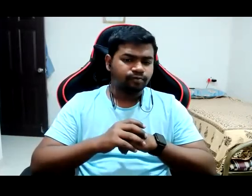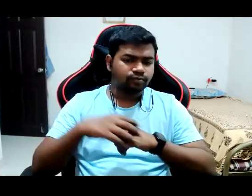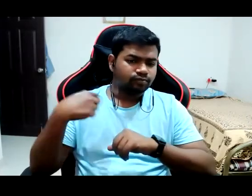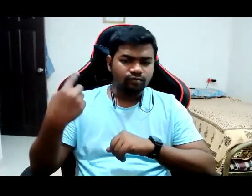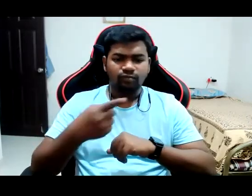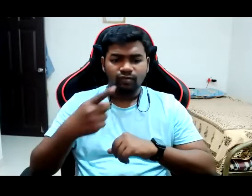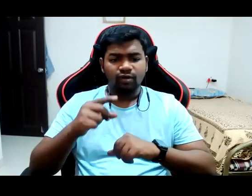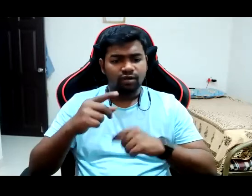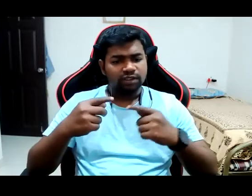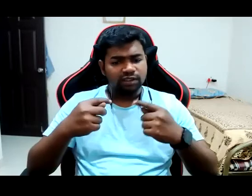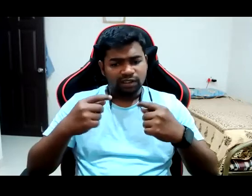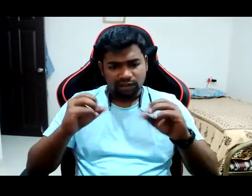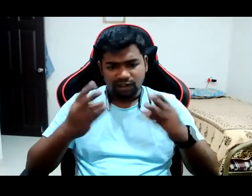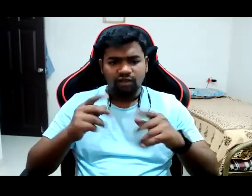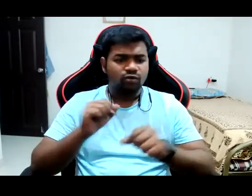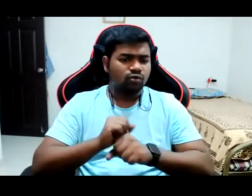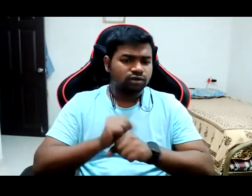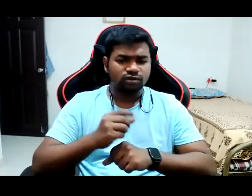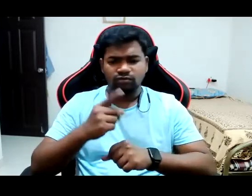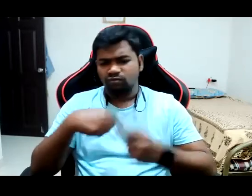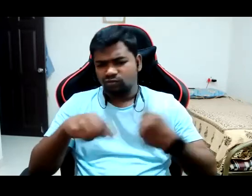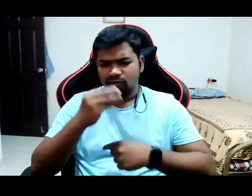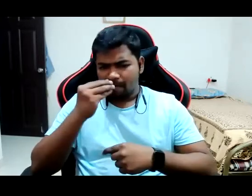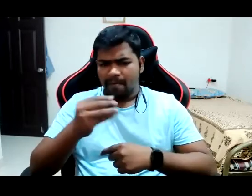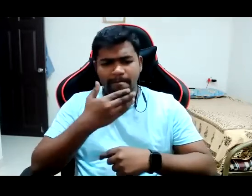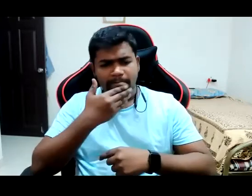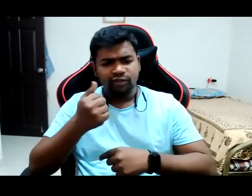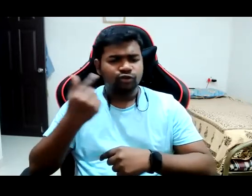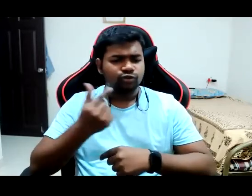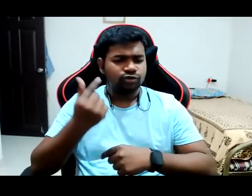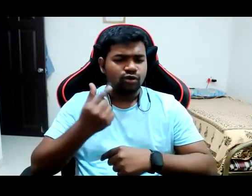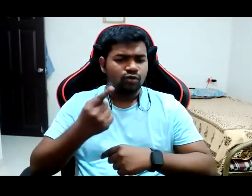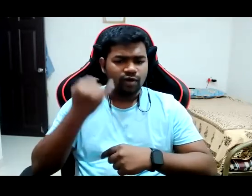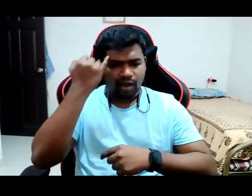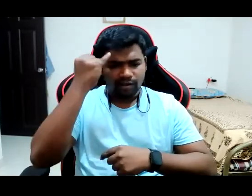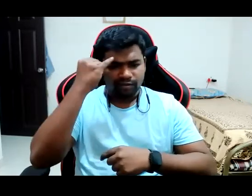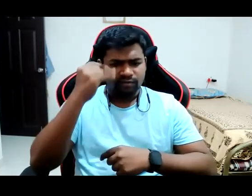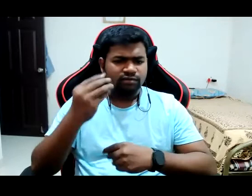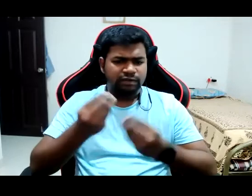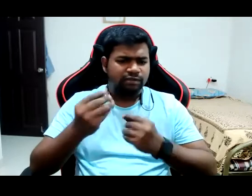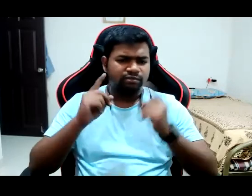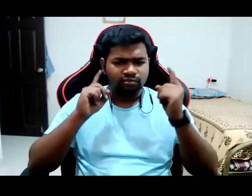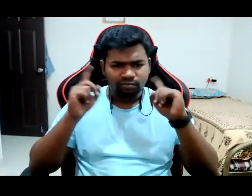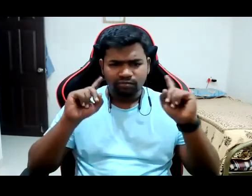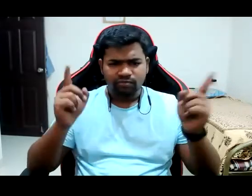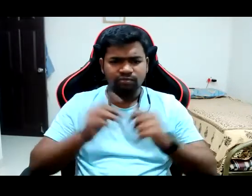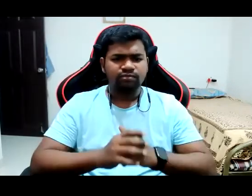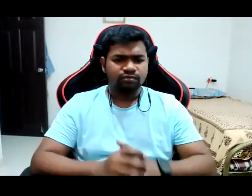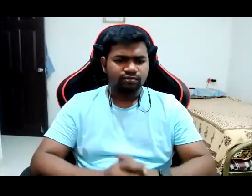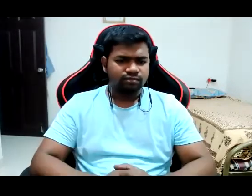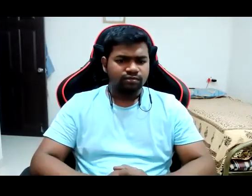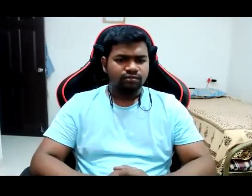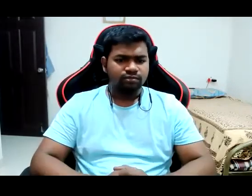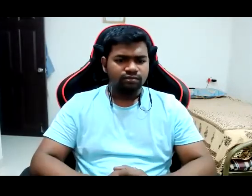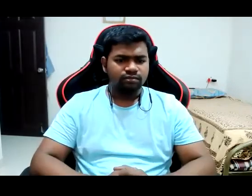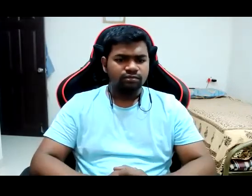start working on your projects as well. So please make the best use of those ideas channels. Like, let there be some noise there. Definitely. And talk about